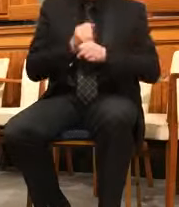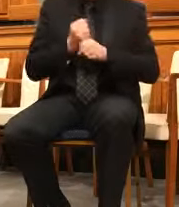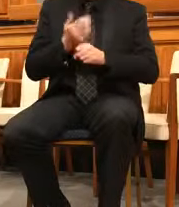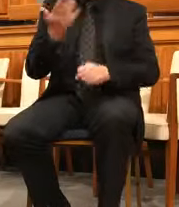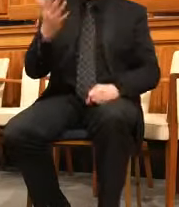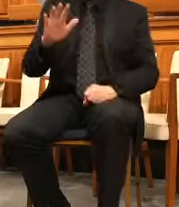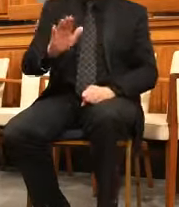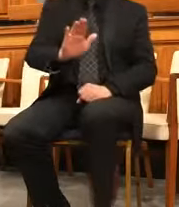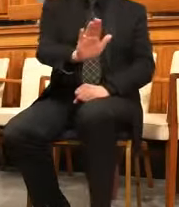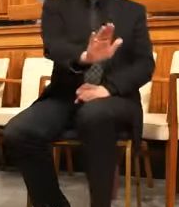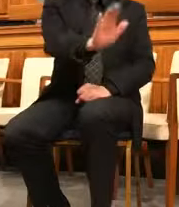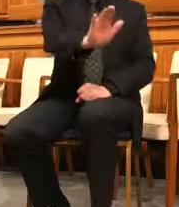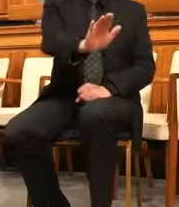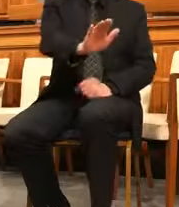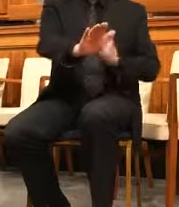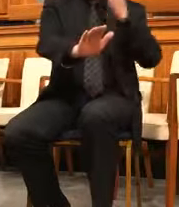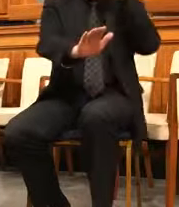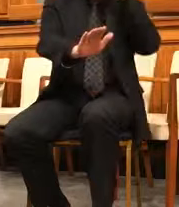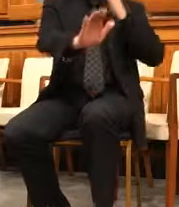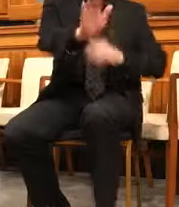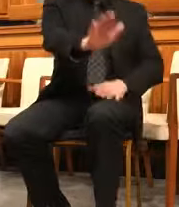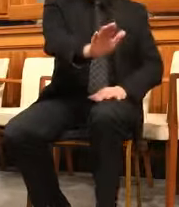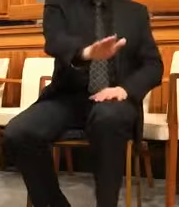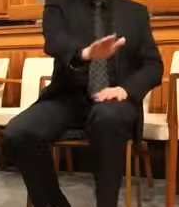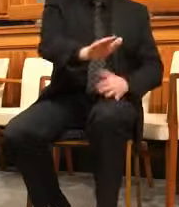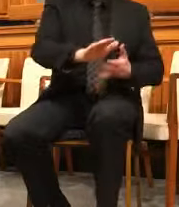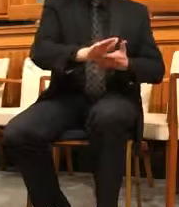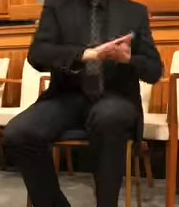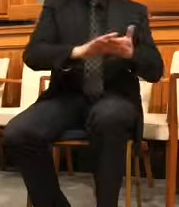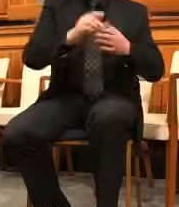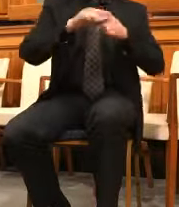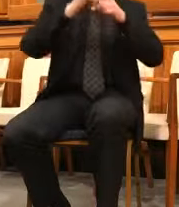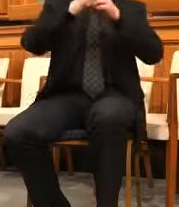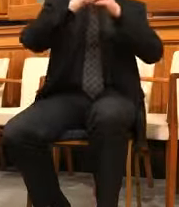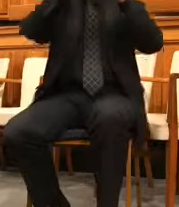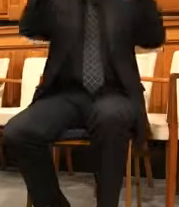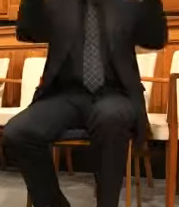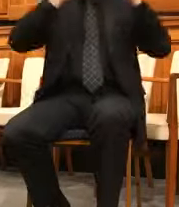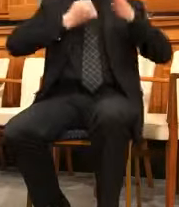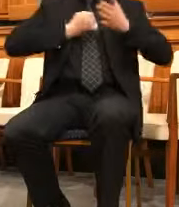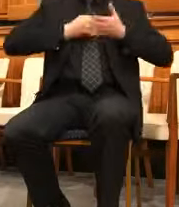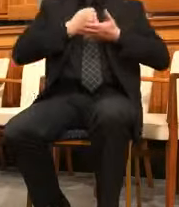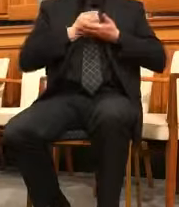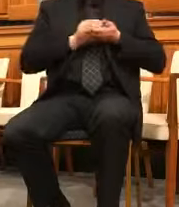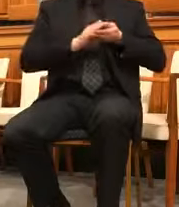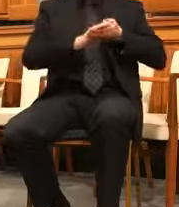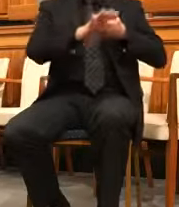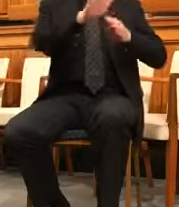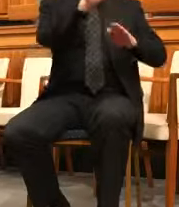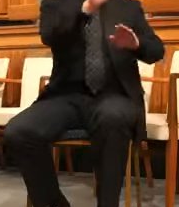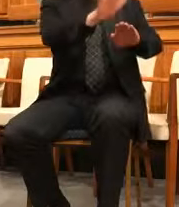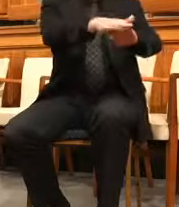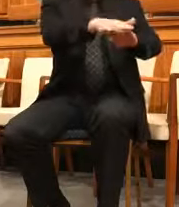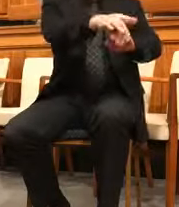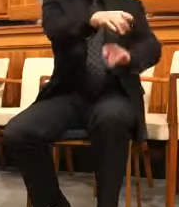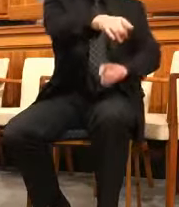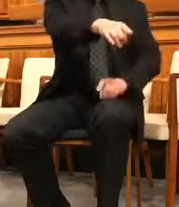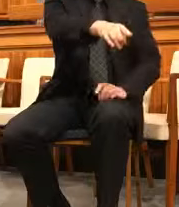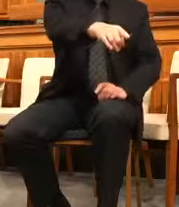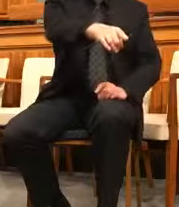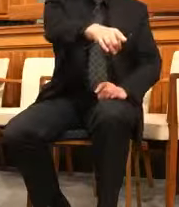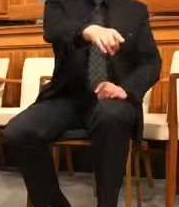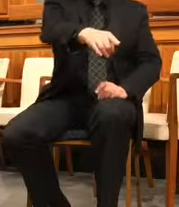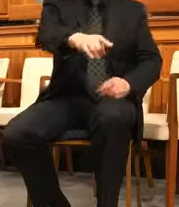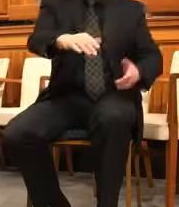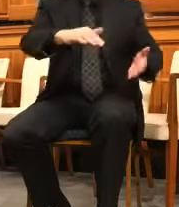how the mind is taught. And by doing that, you transfer your sin to the bullock. And the bullock is then sacrificed because there